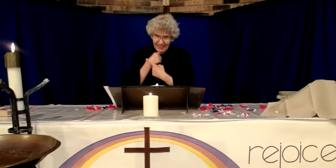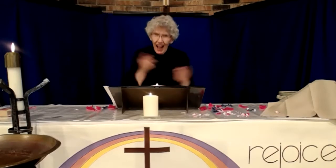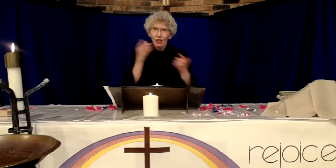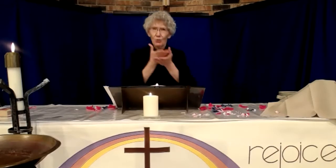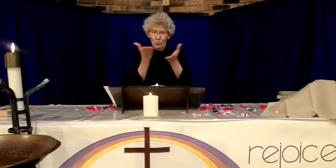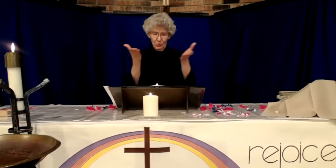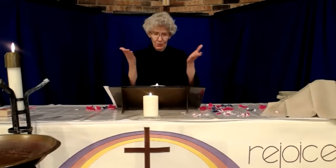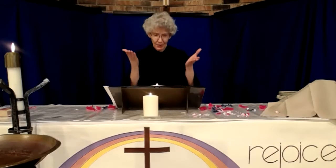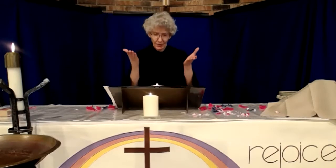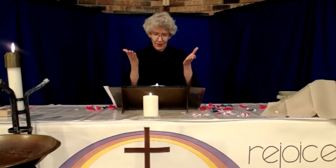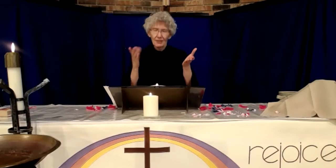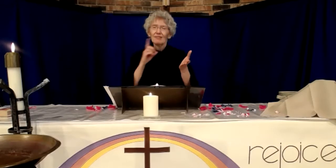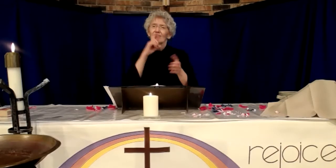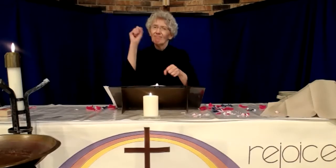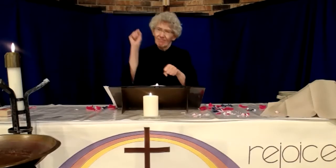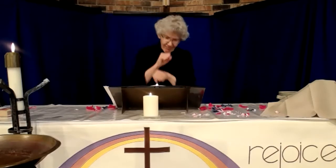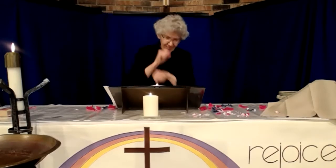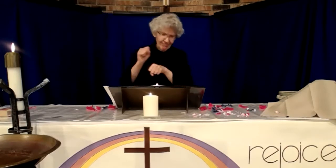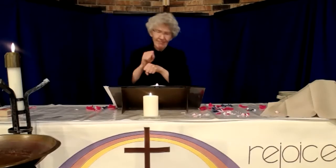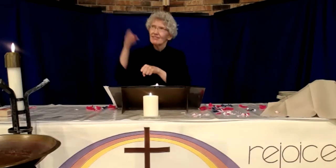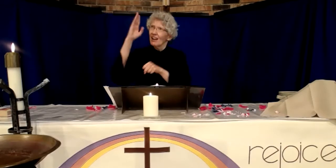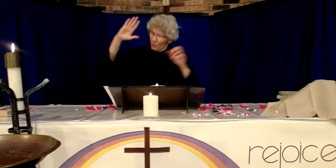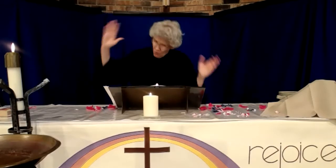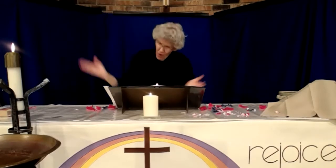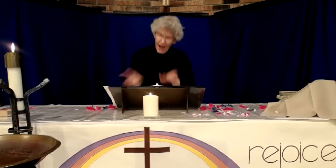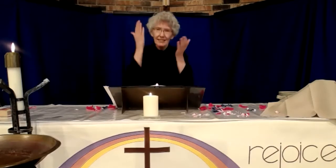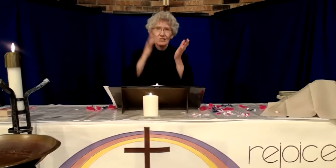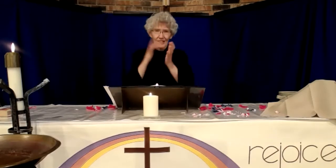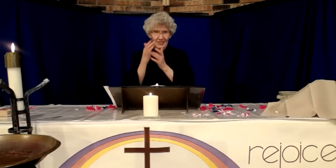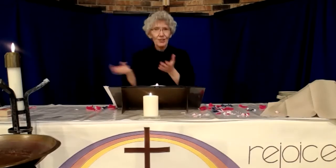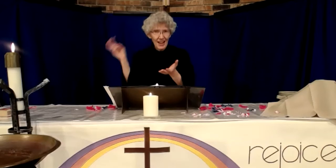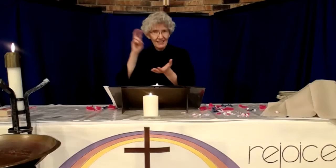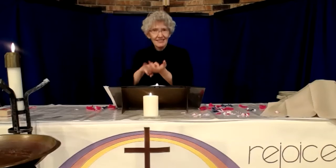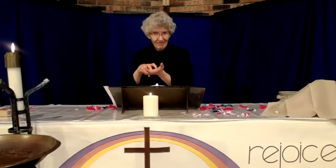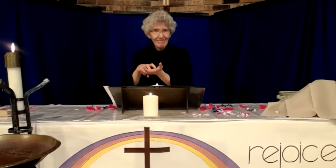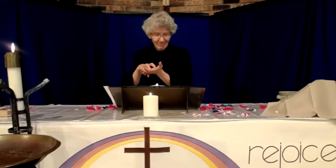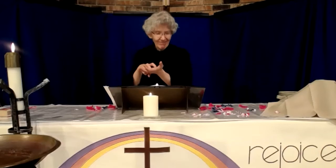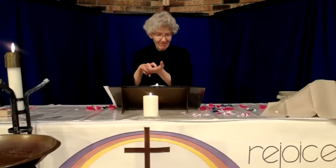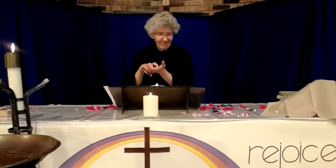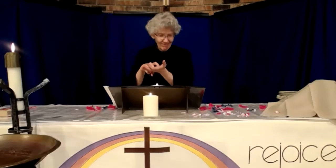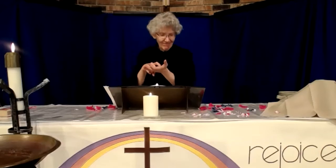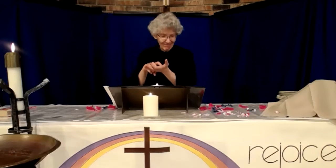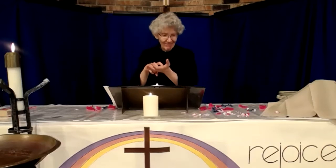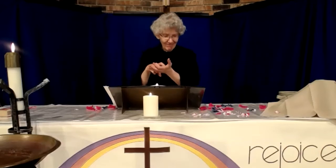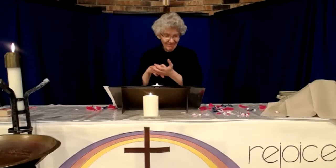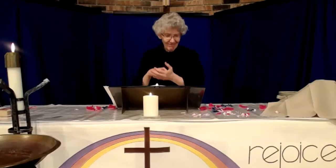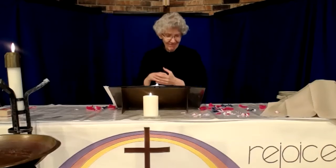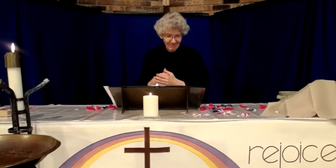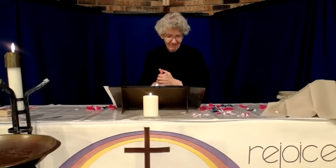All of us can tell you that God has raised Jesus Christ to life."